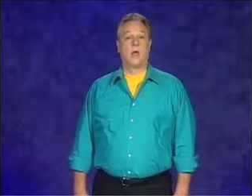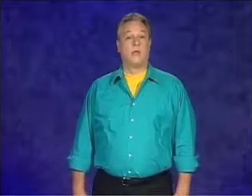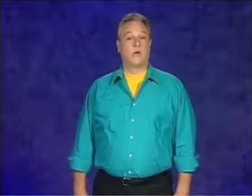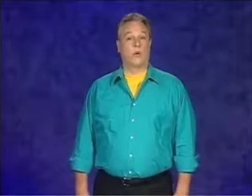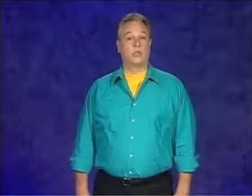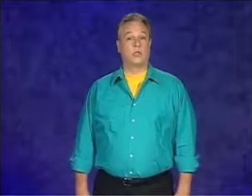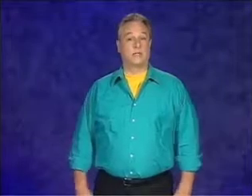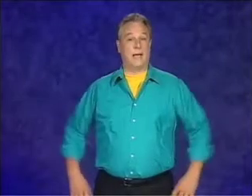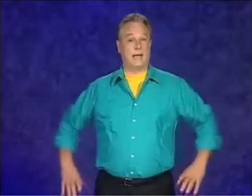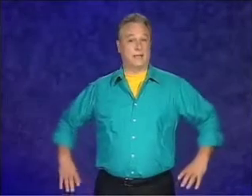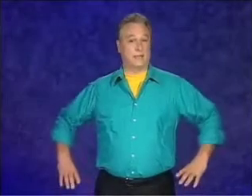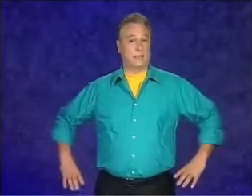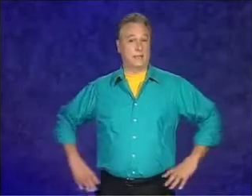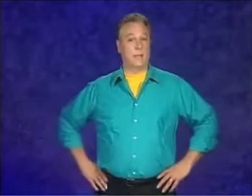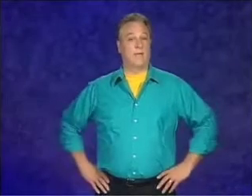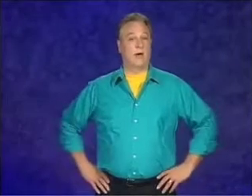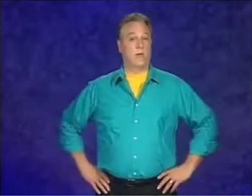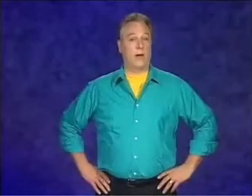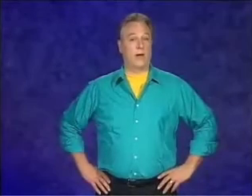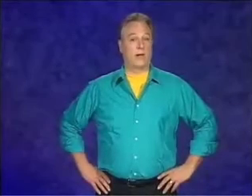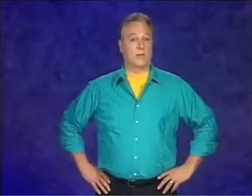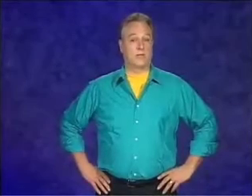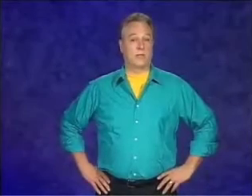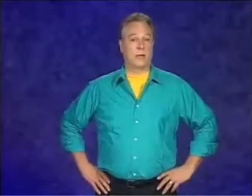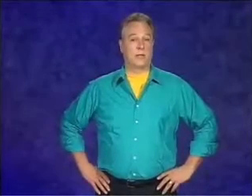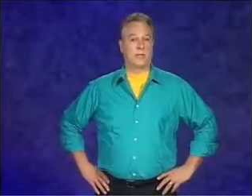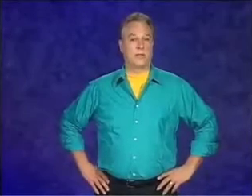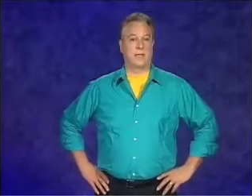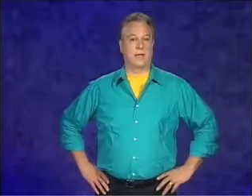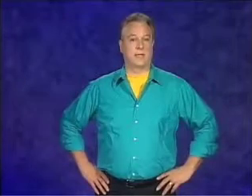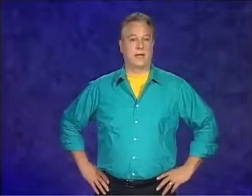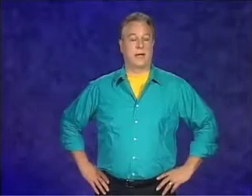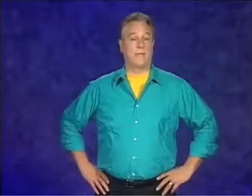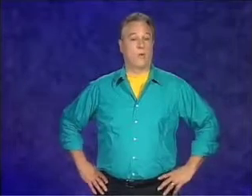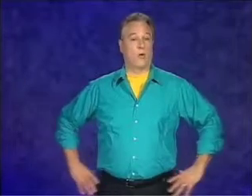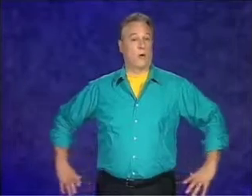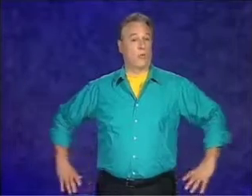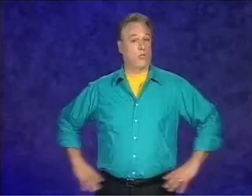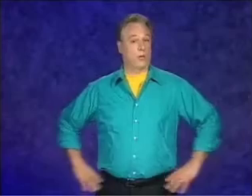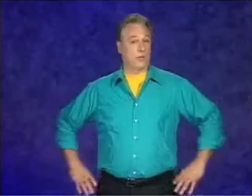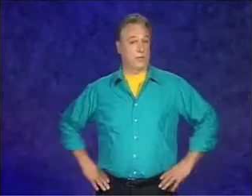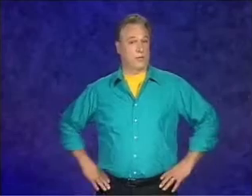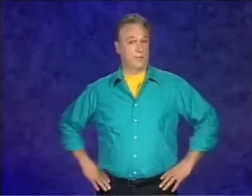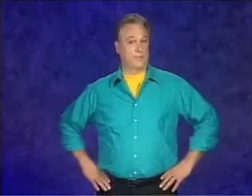The Russian dance is still a very recognizable characteristic in the sign for Russia.